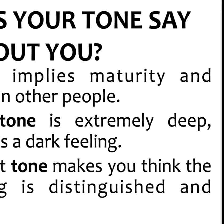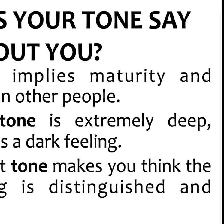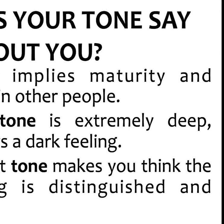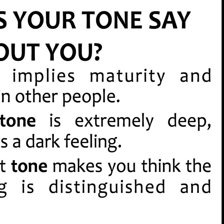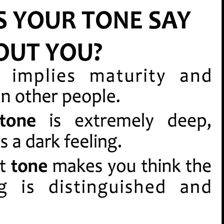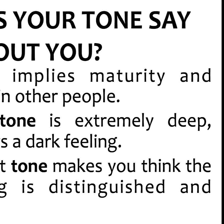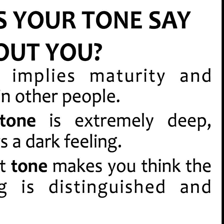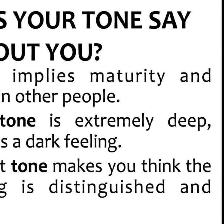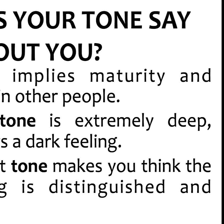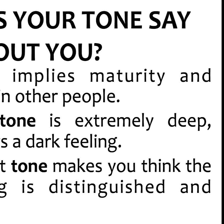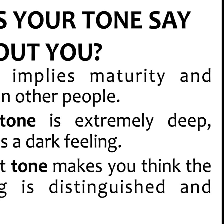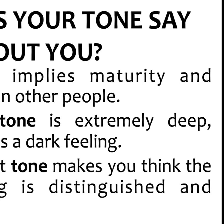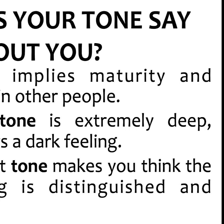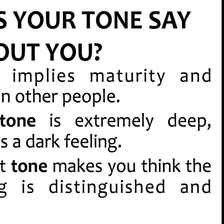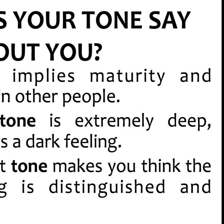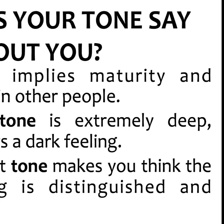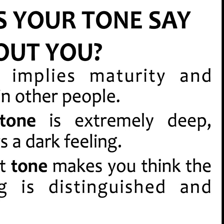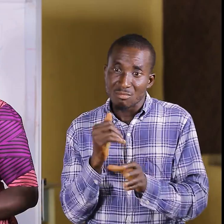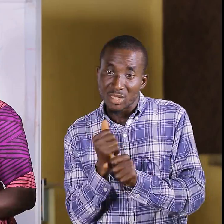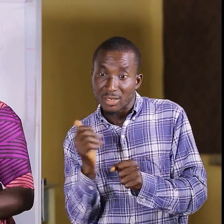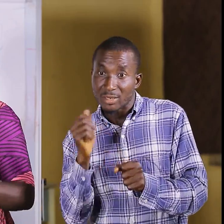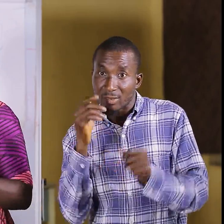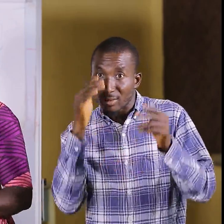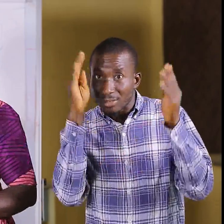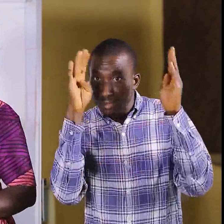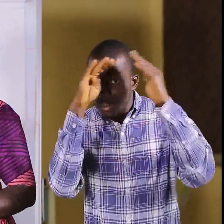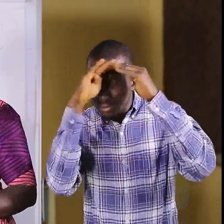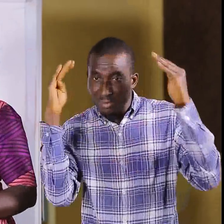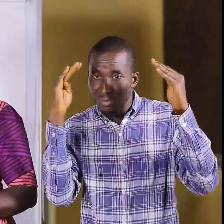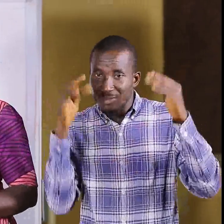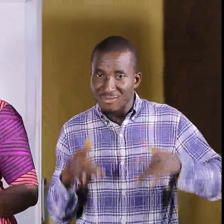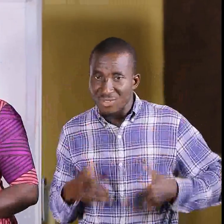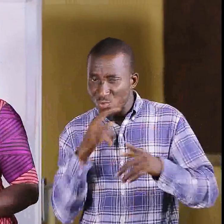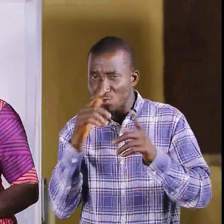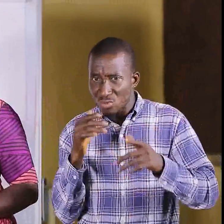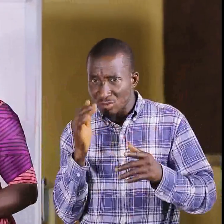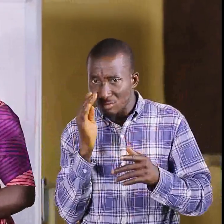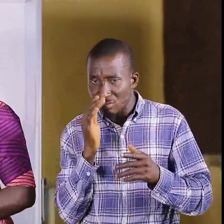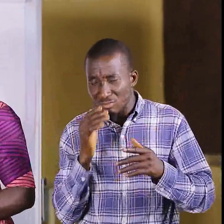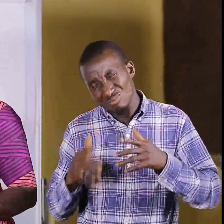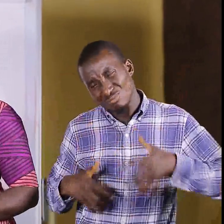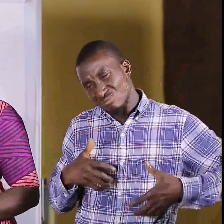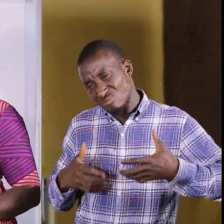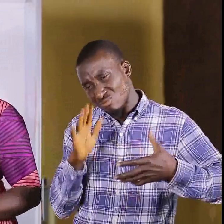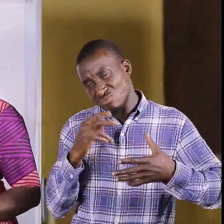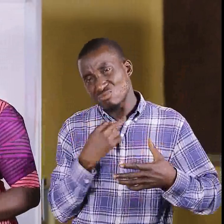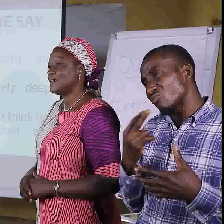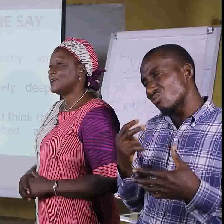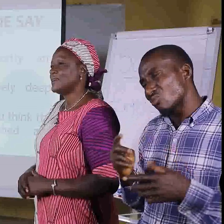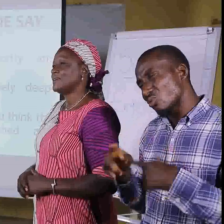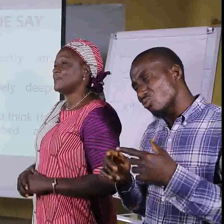deep, it actually conveys a dark feeling. When you are sad, your voice goes deeper. It goes deeper when you're